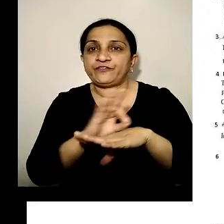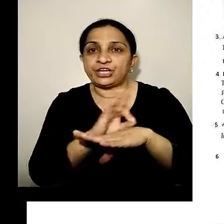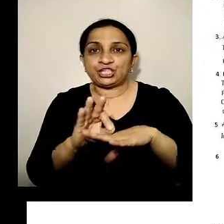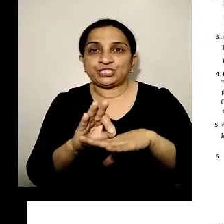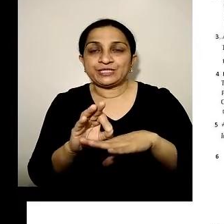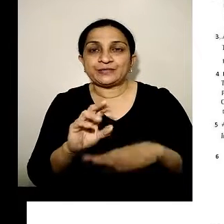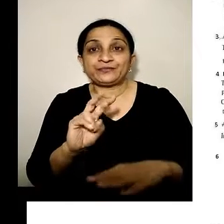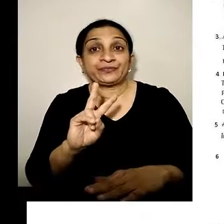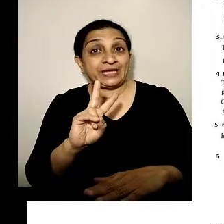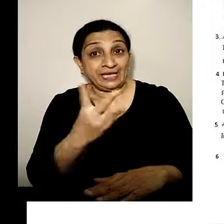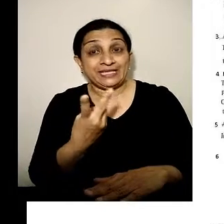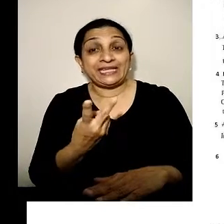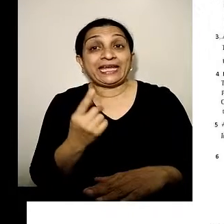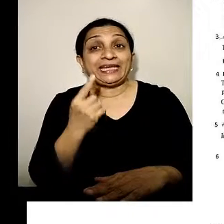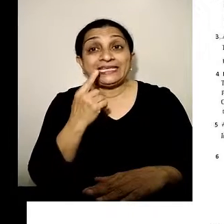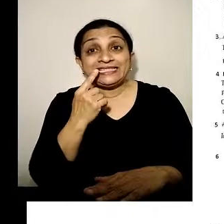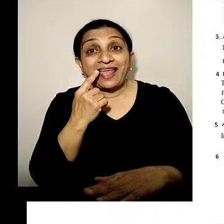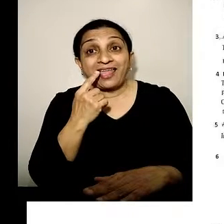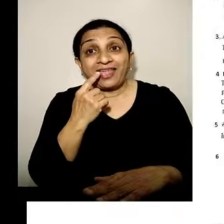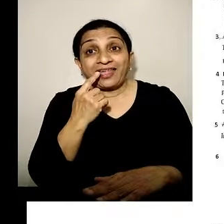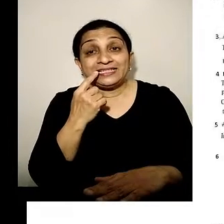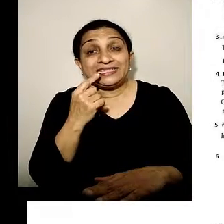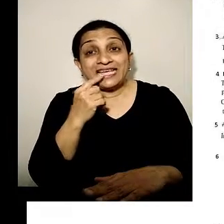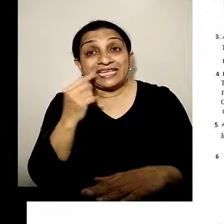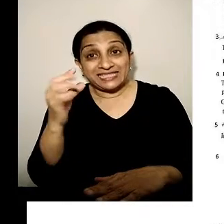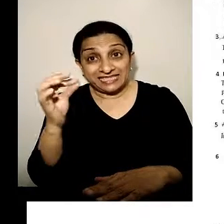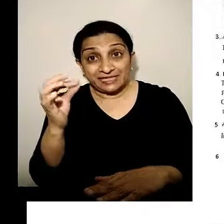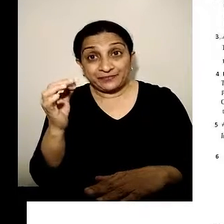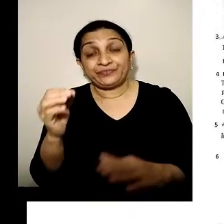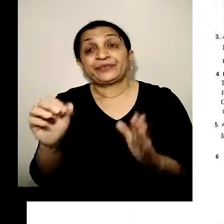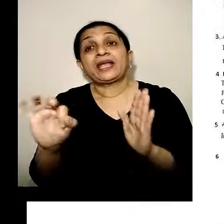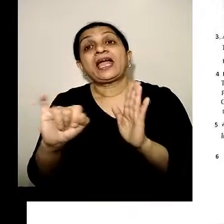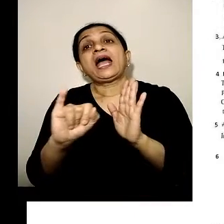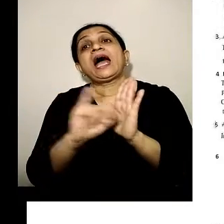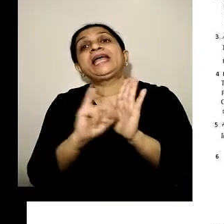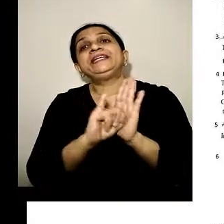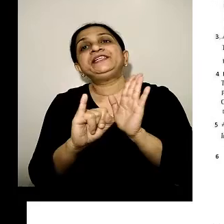specific functions. Second is taste,